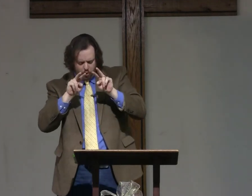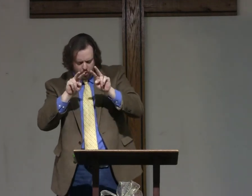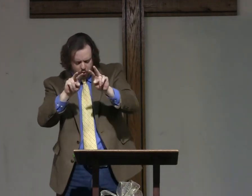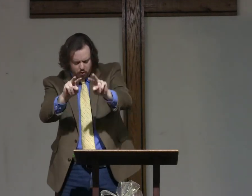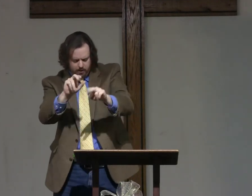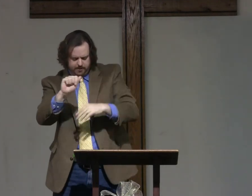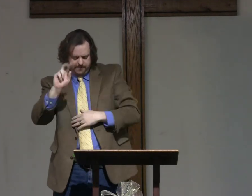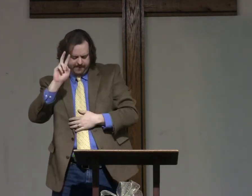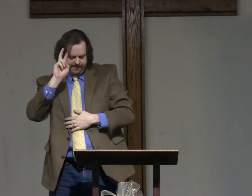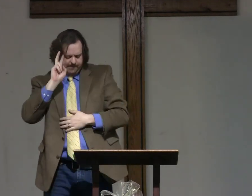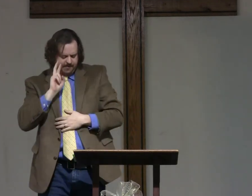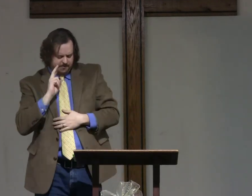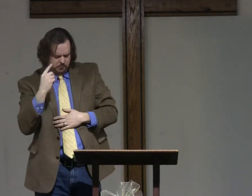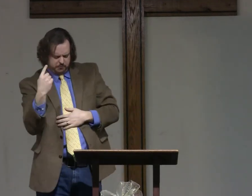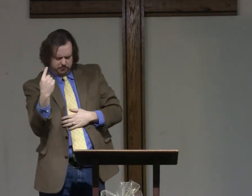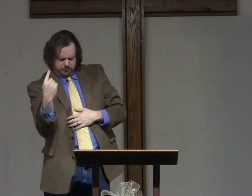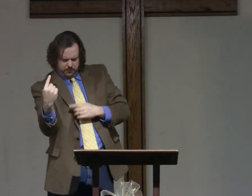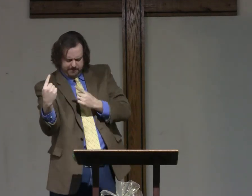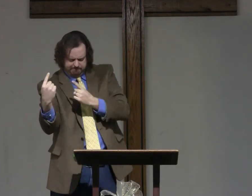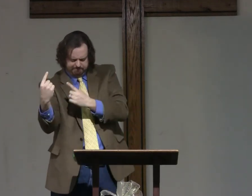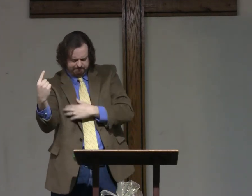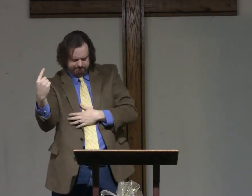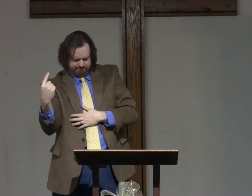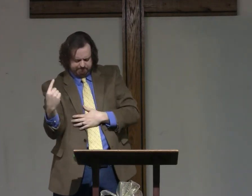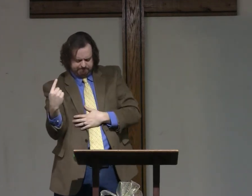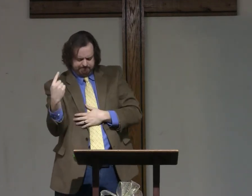All right, then the Lord himself will give you the sign.